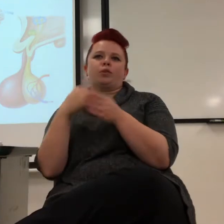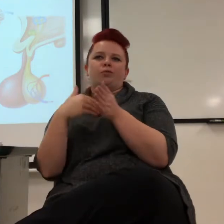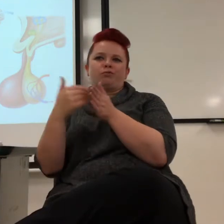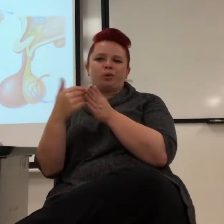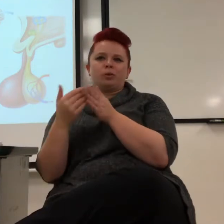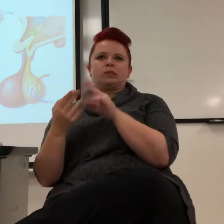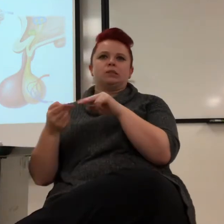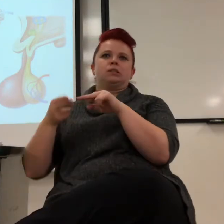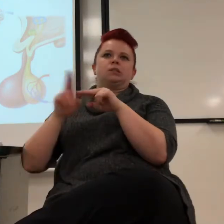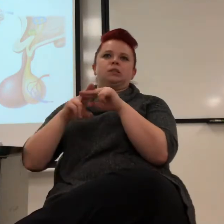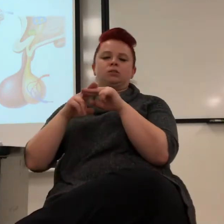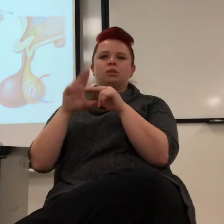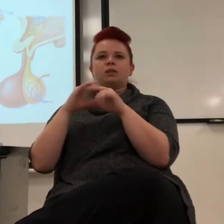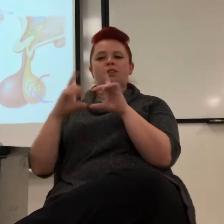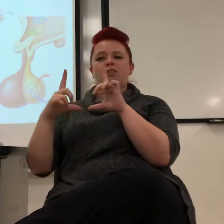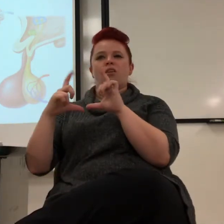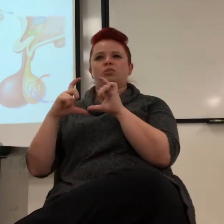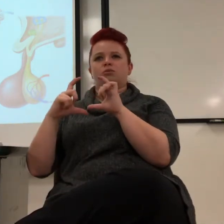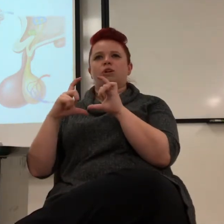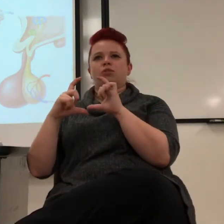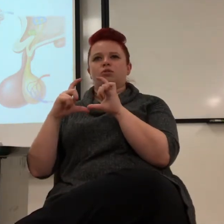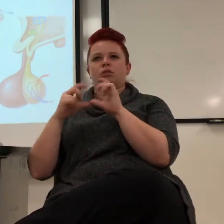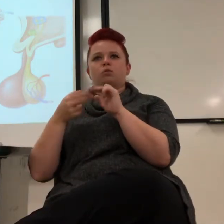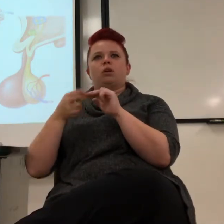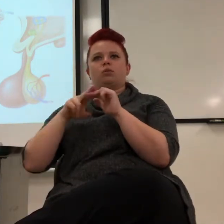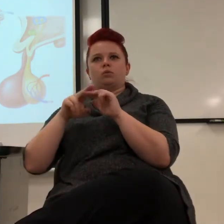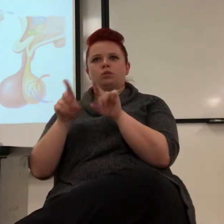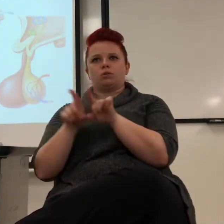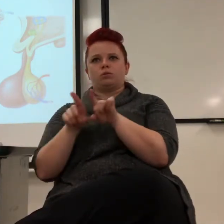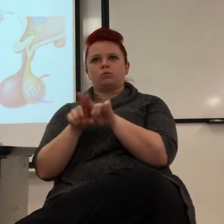decrease urine concentration.